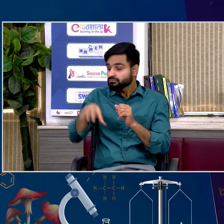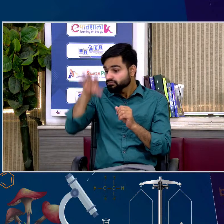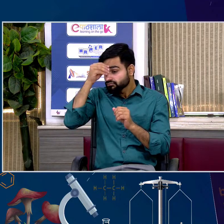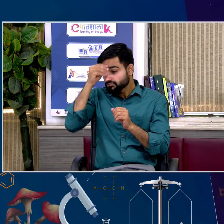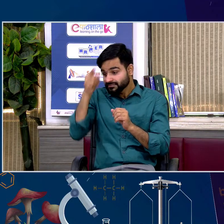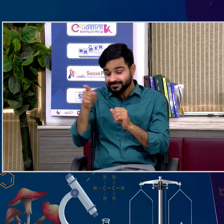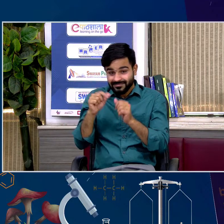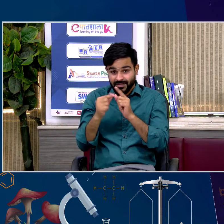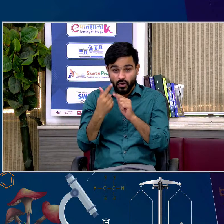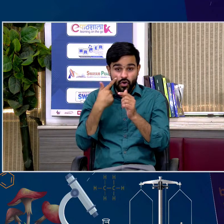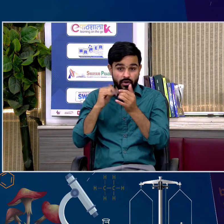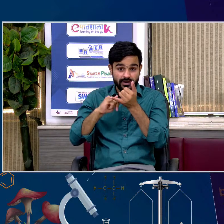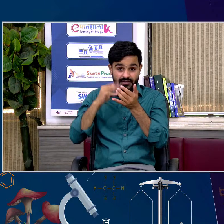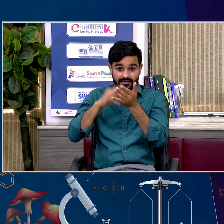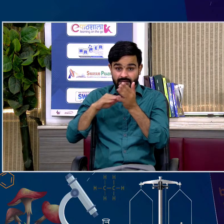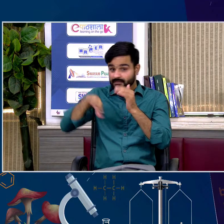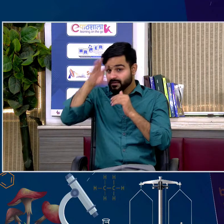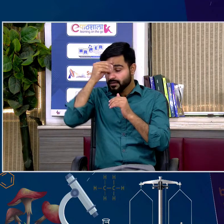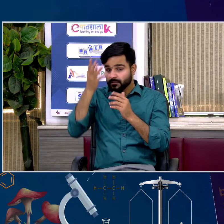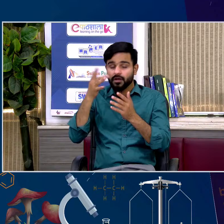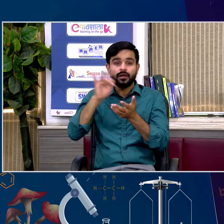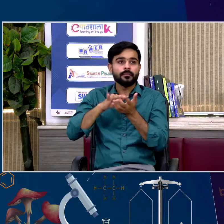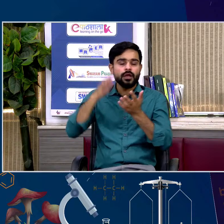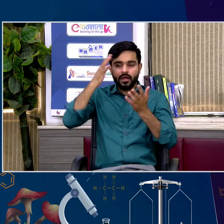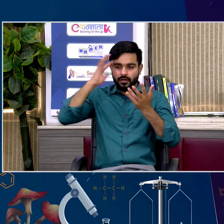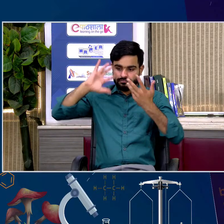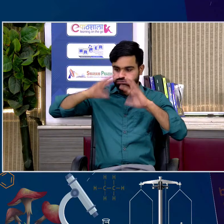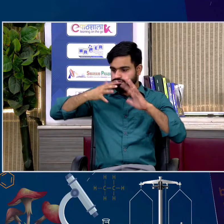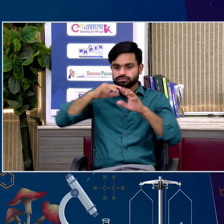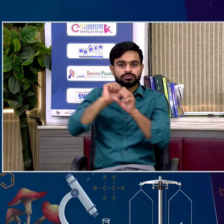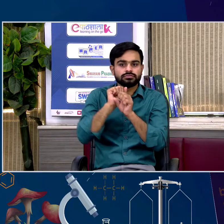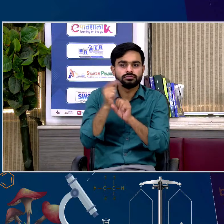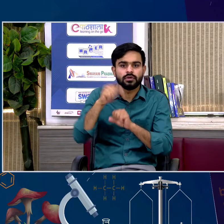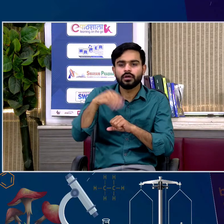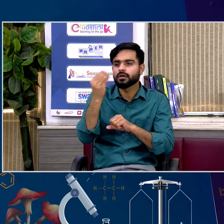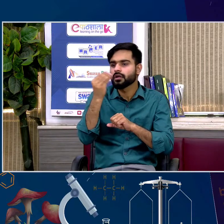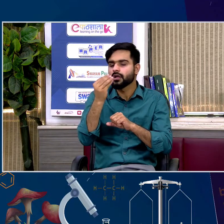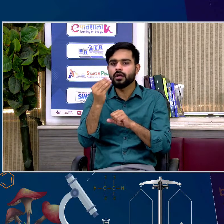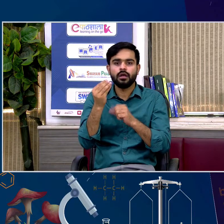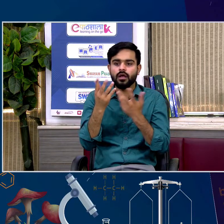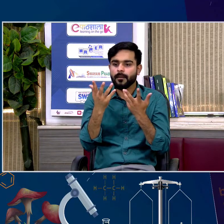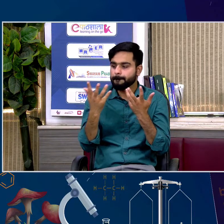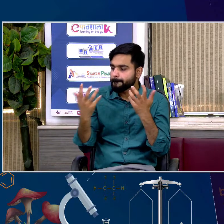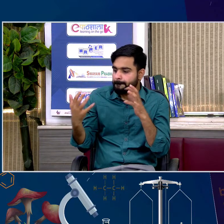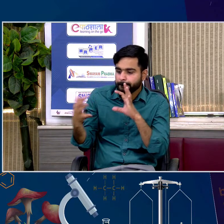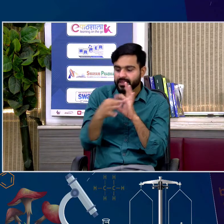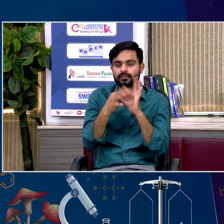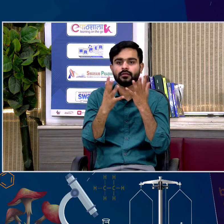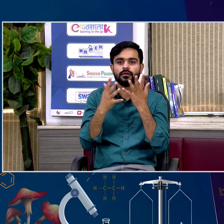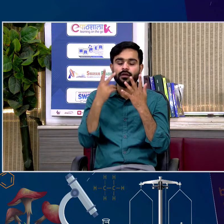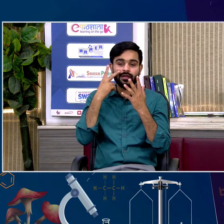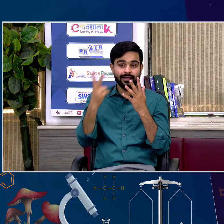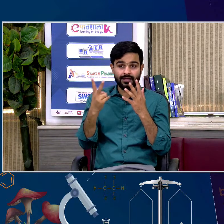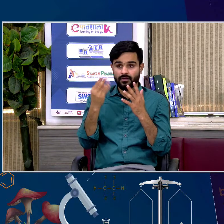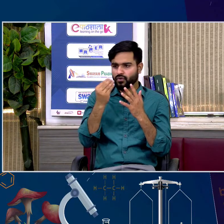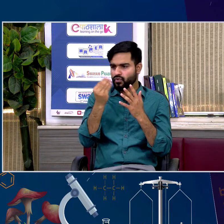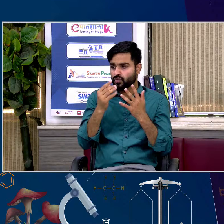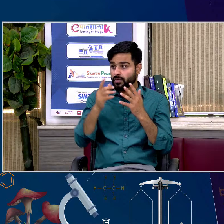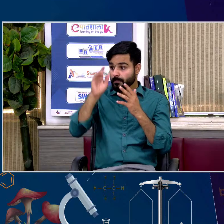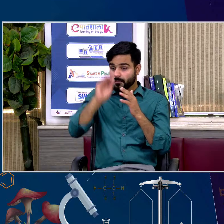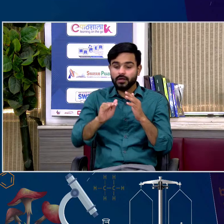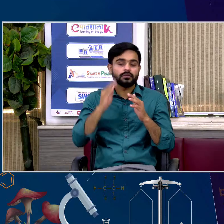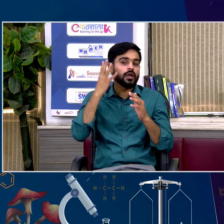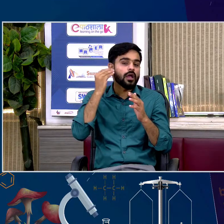There are certain important brain waves called gamma waves, which are not anchored, which you do not see in non-autistic